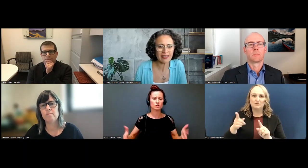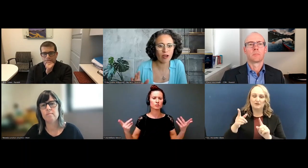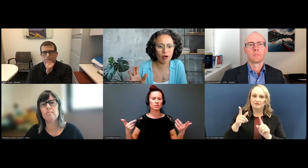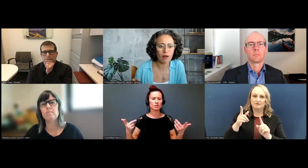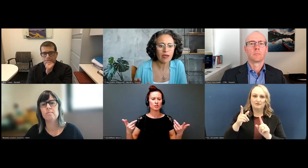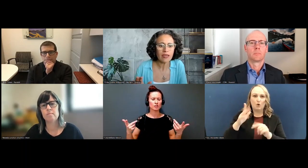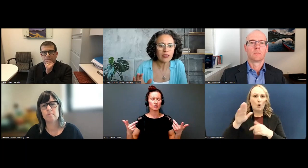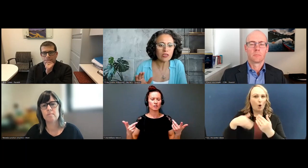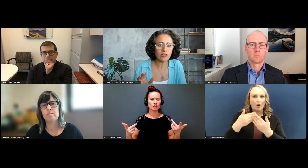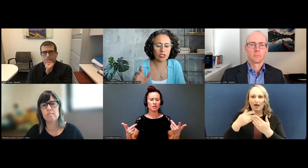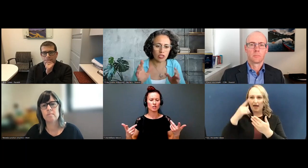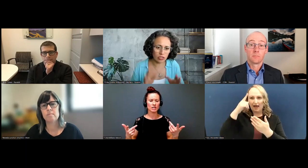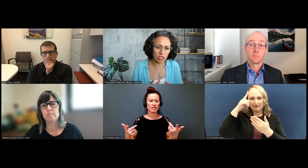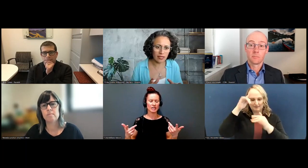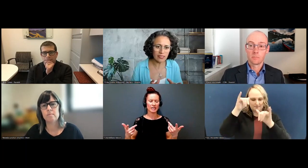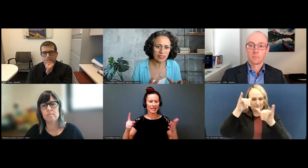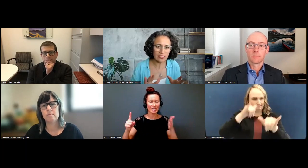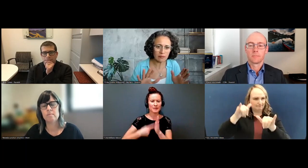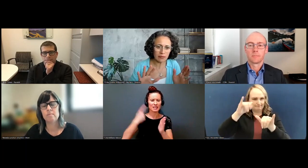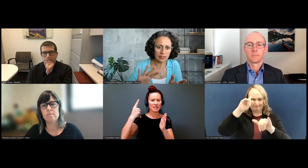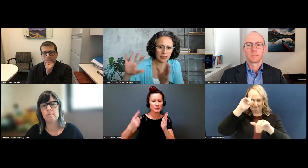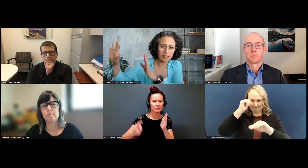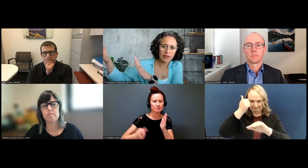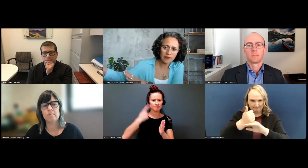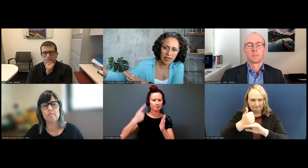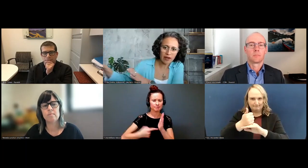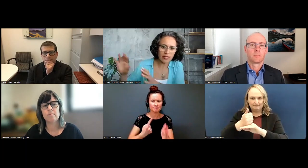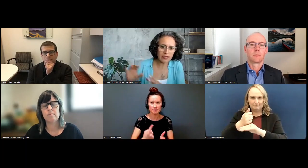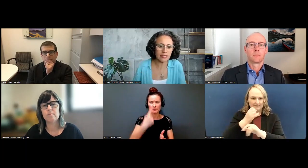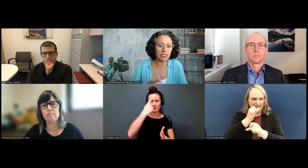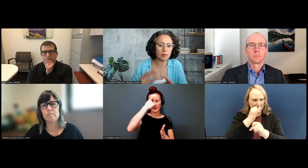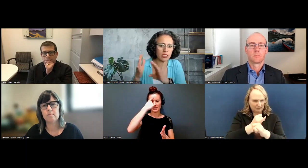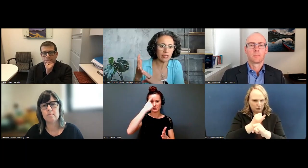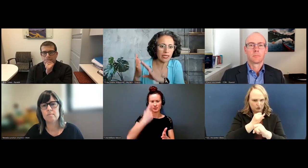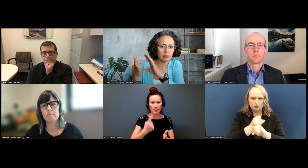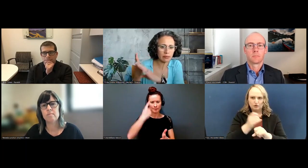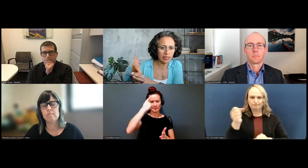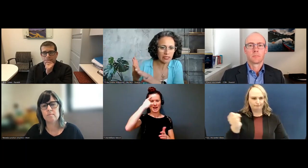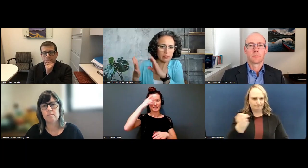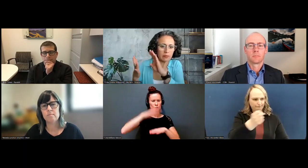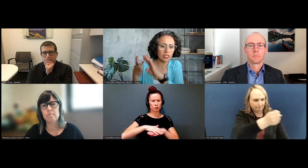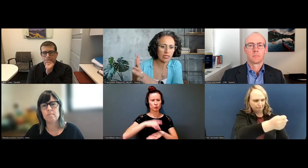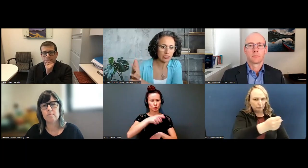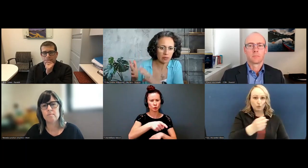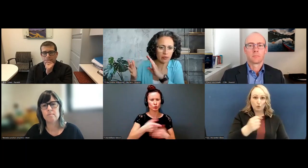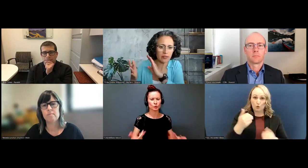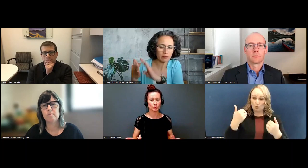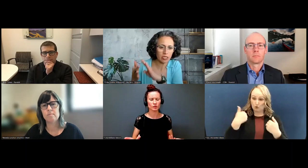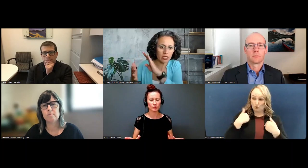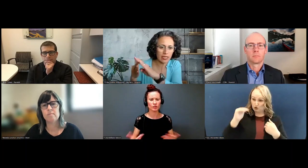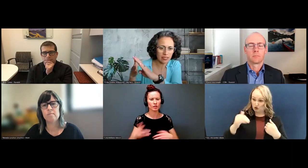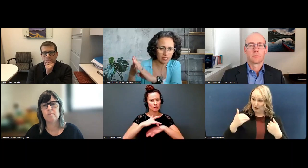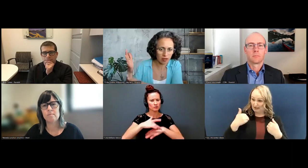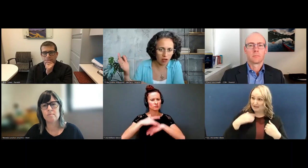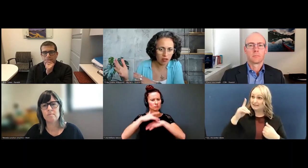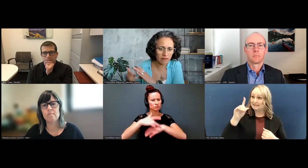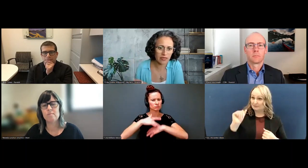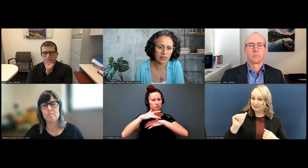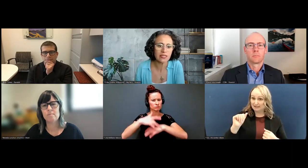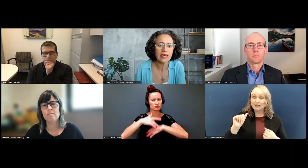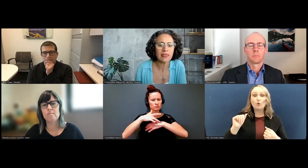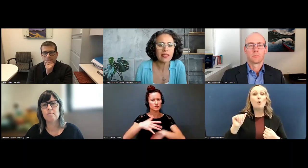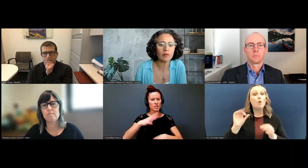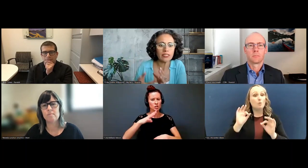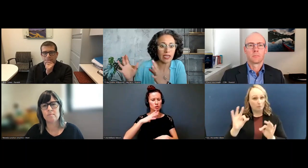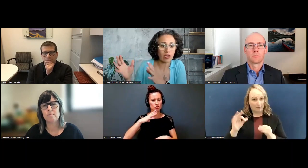right? When we say like, oh, your child has a disability, there is the specialized place, the specialized people, the specialized all